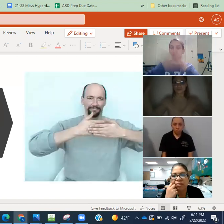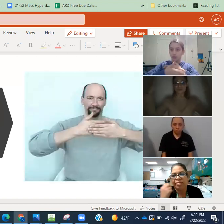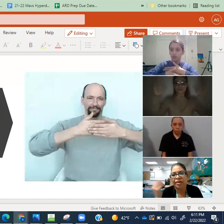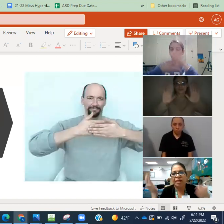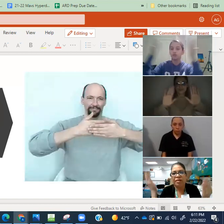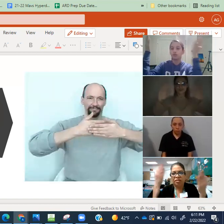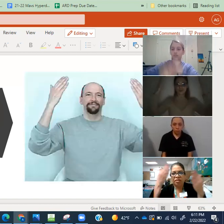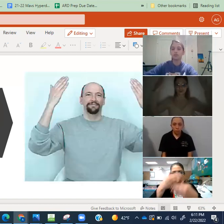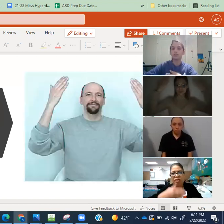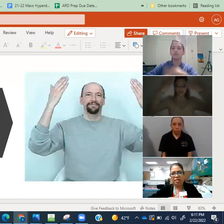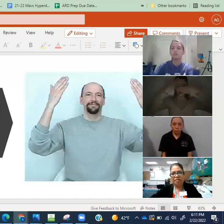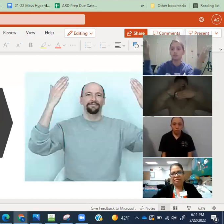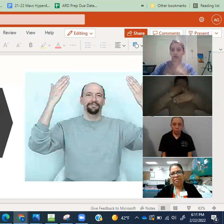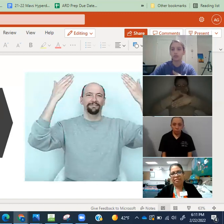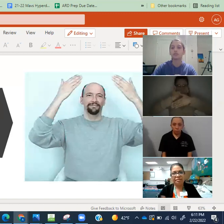Dark.